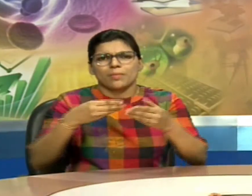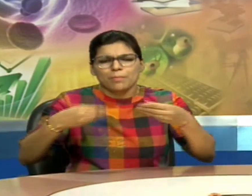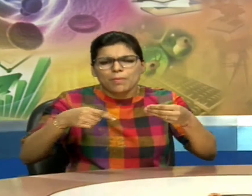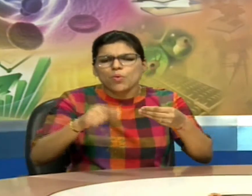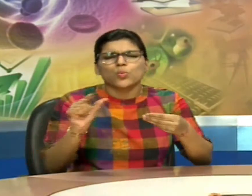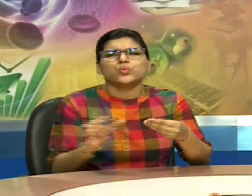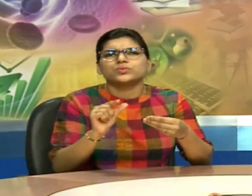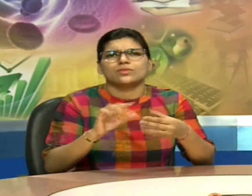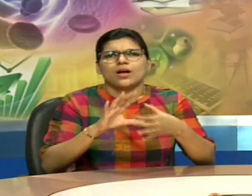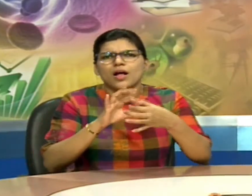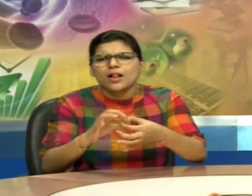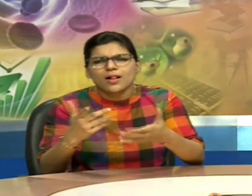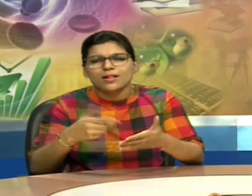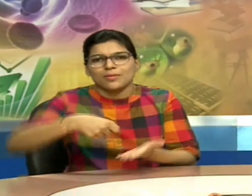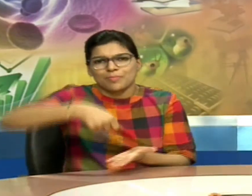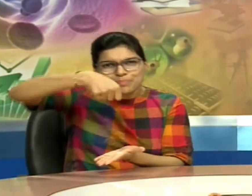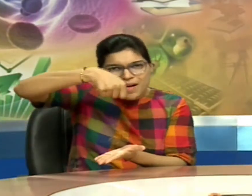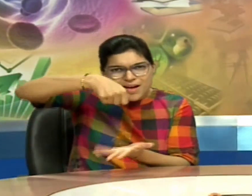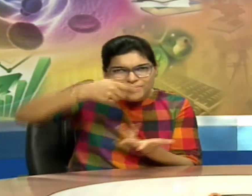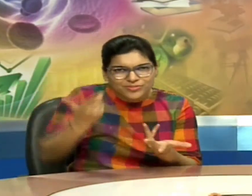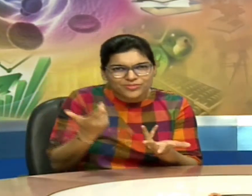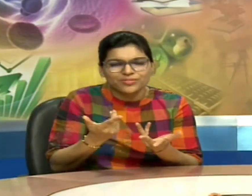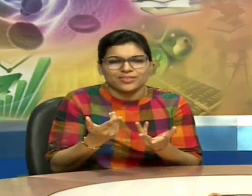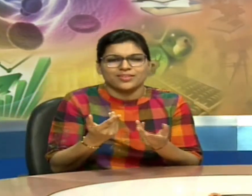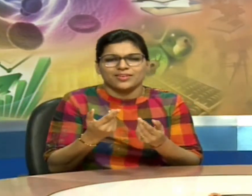use recycled products, especially paper.